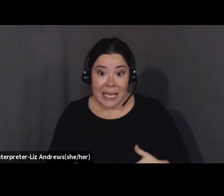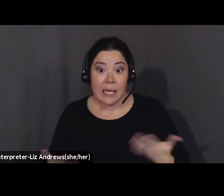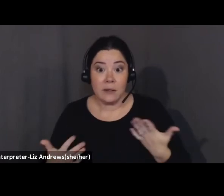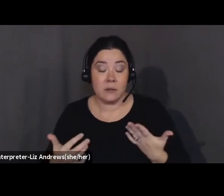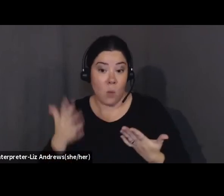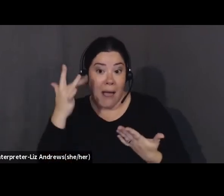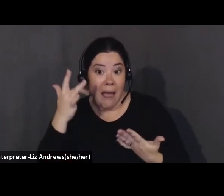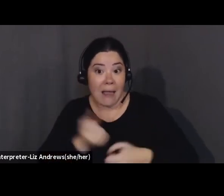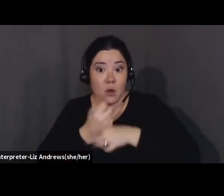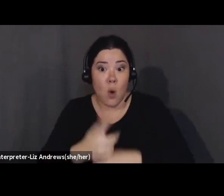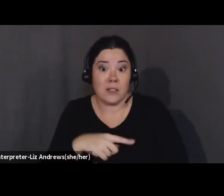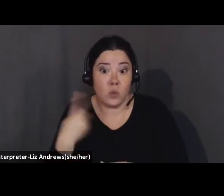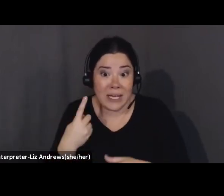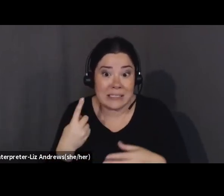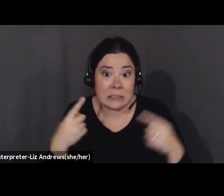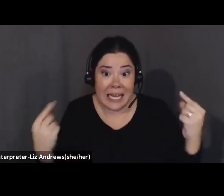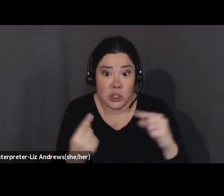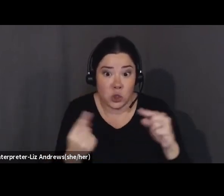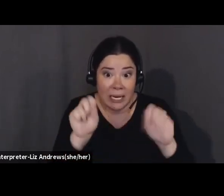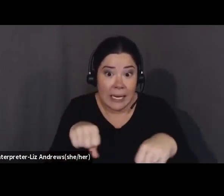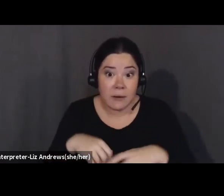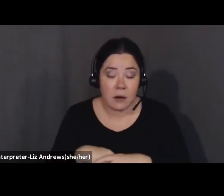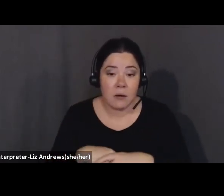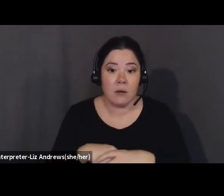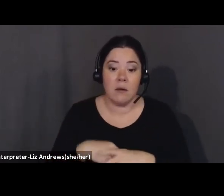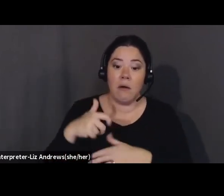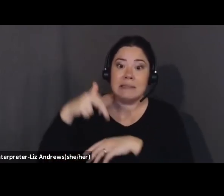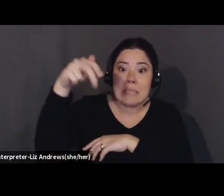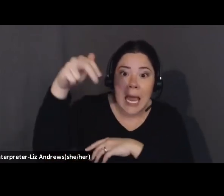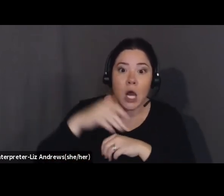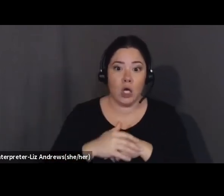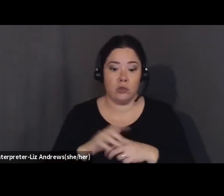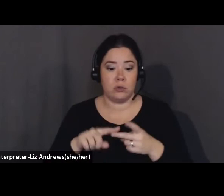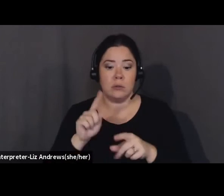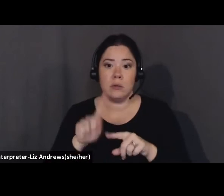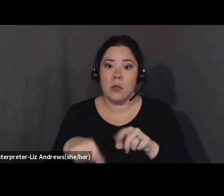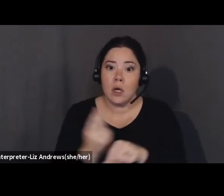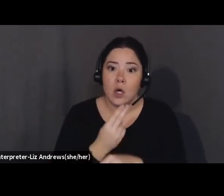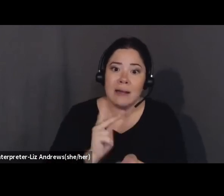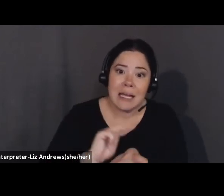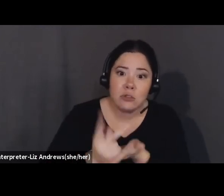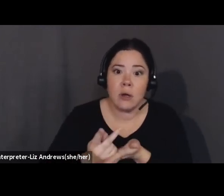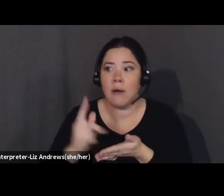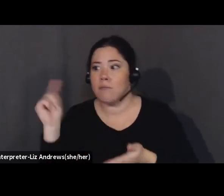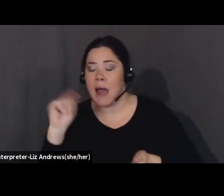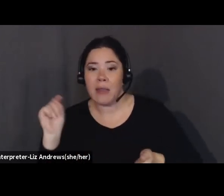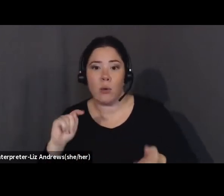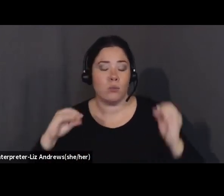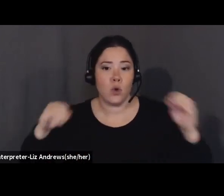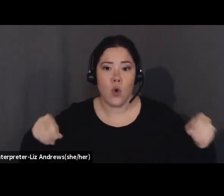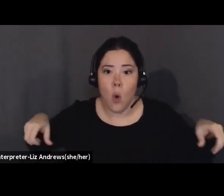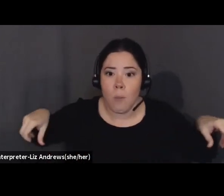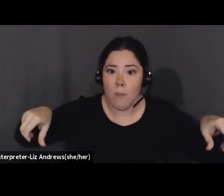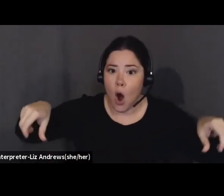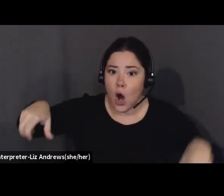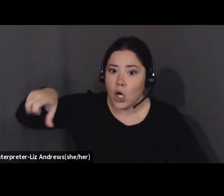injury. Stairs, inaccessible kitchens, bathrooms, and more, the lack of grab bars in bathrooms,